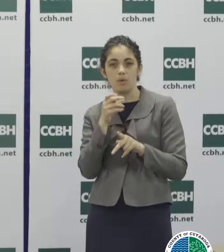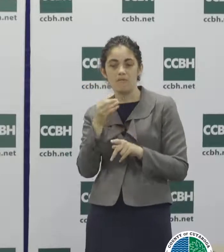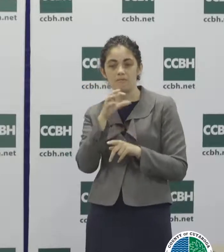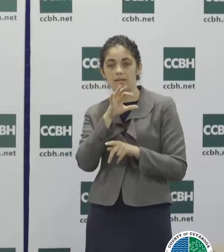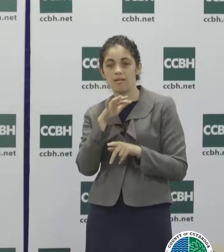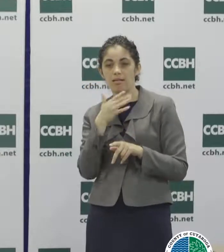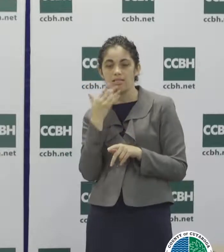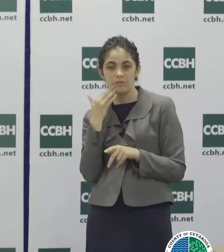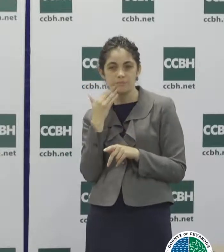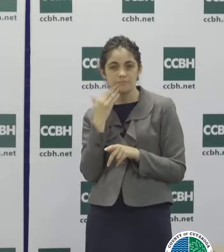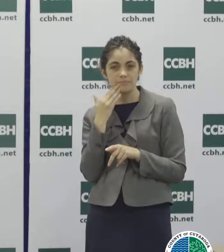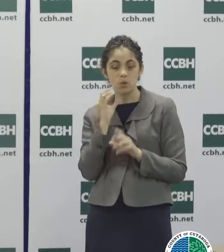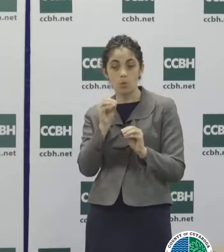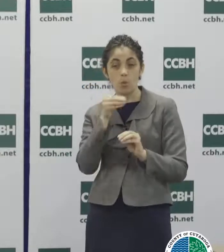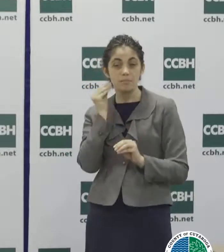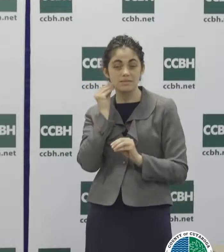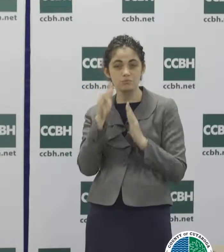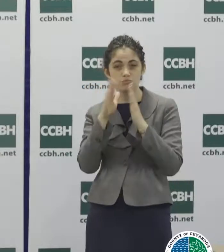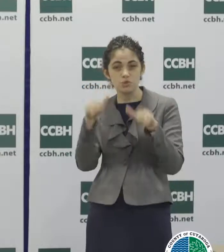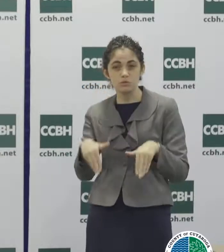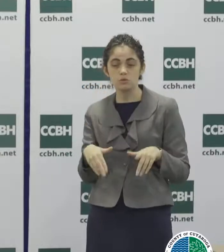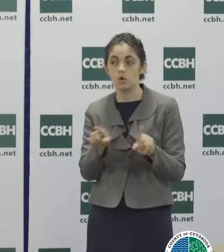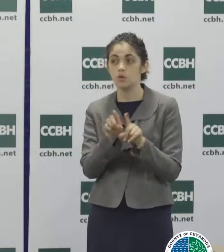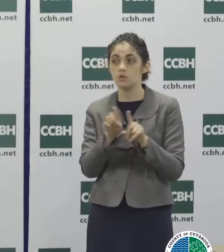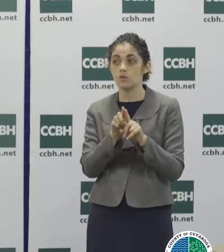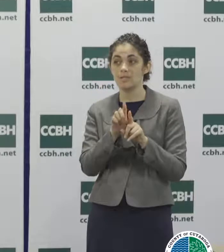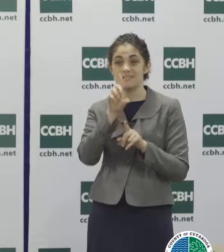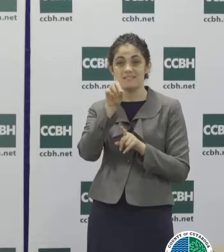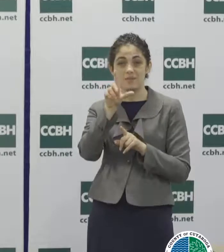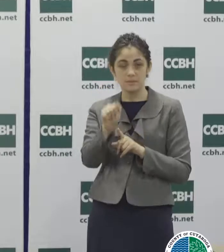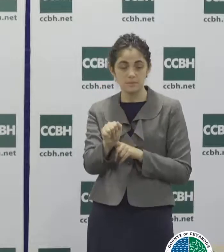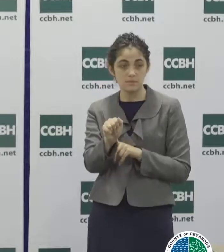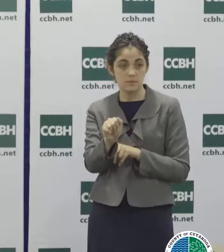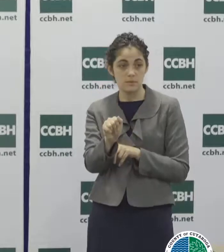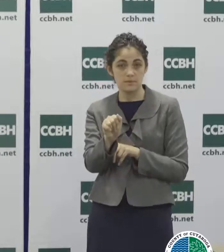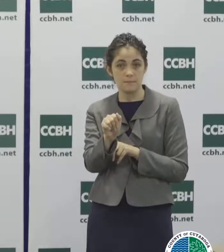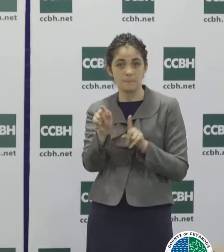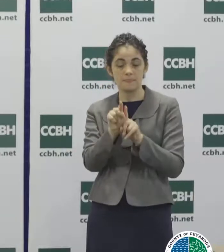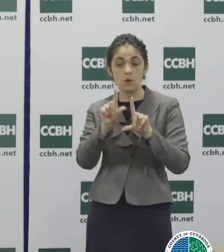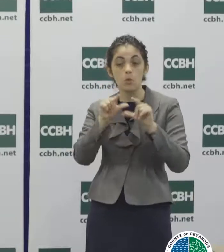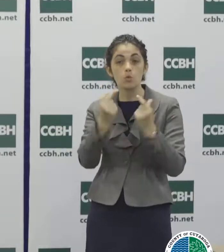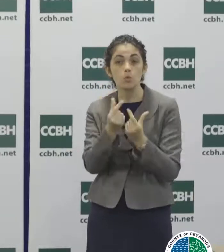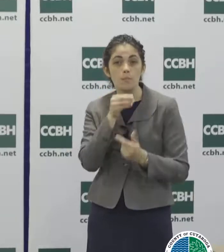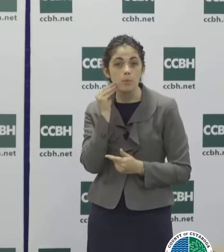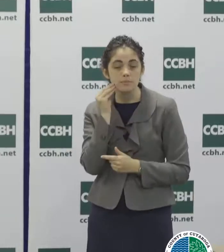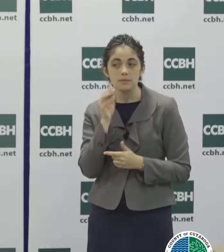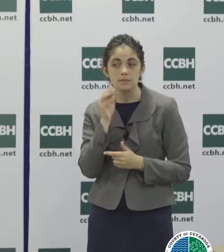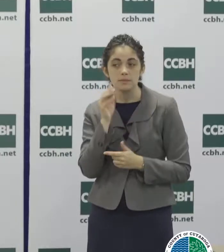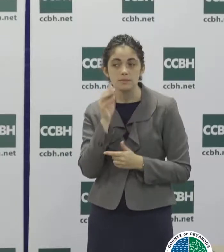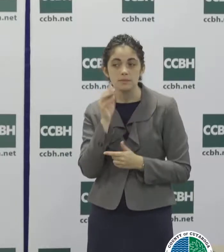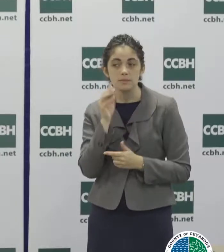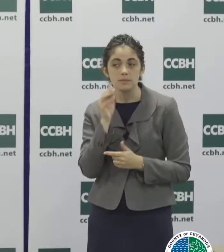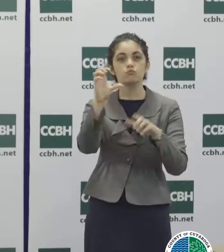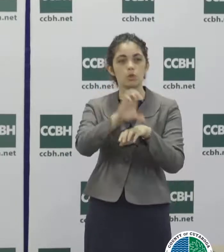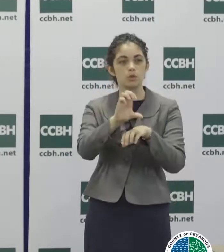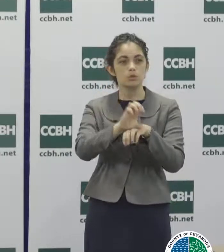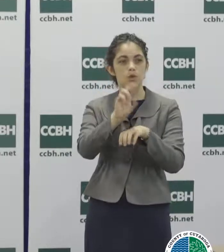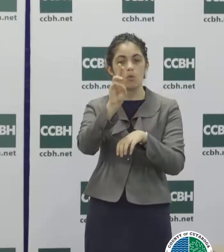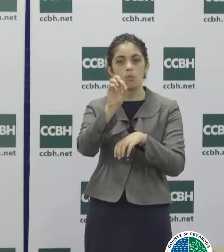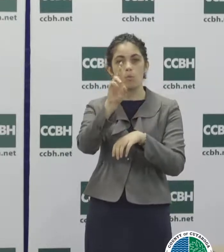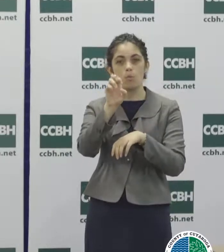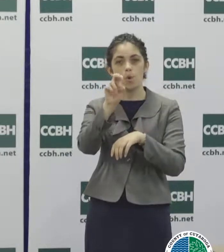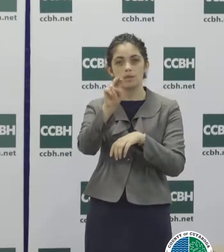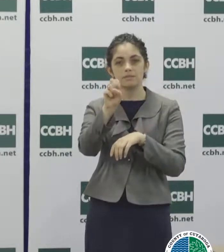shelters, folks that have developmental disabilities, group homes, recovery,